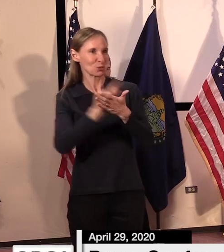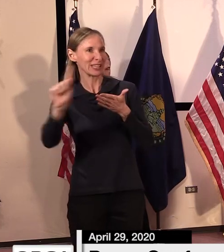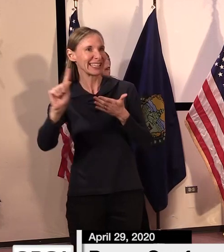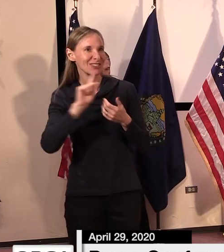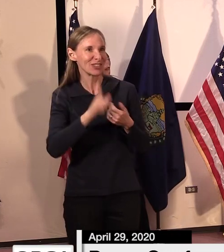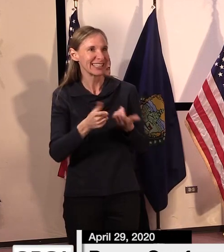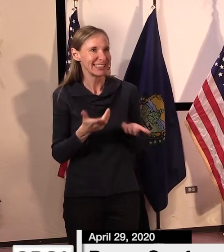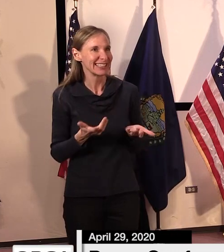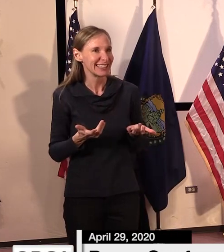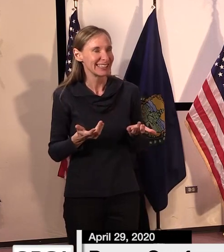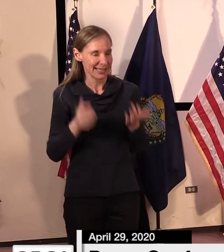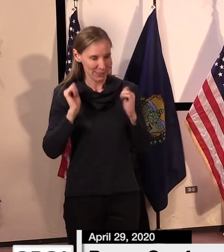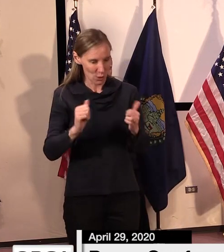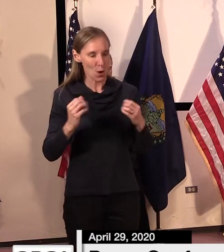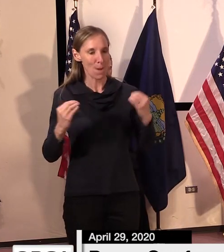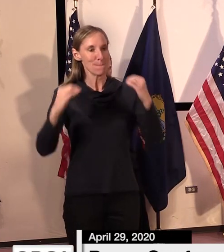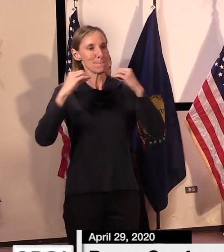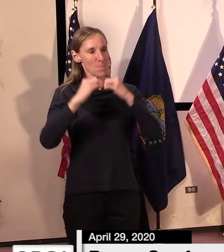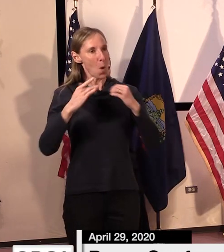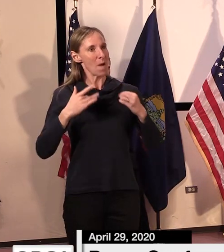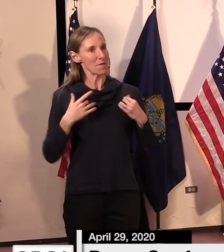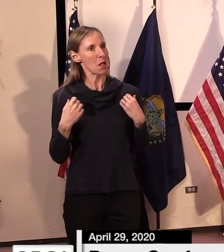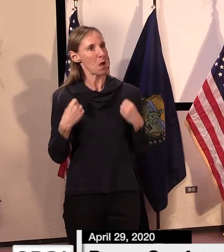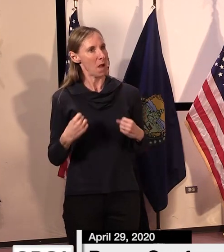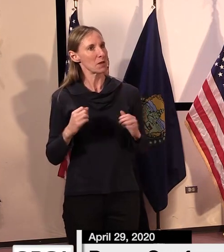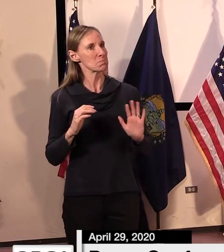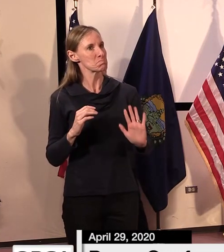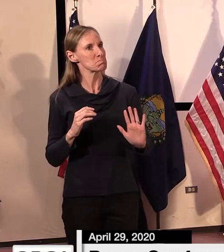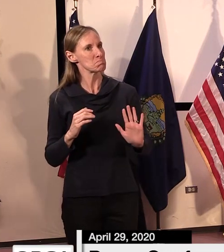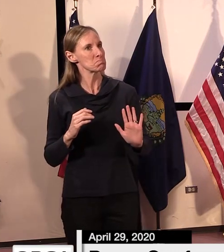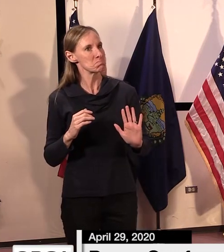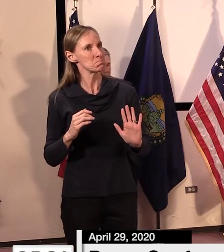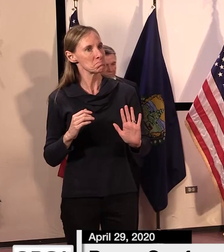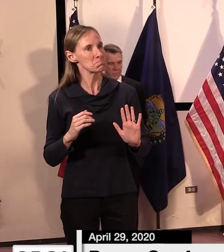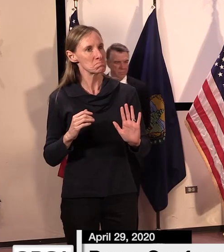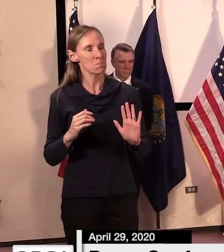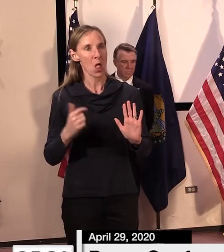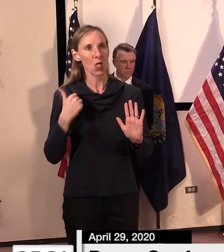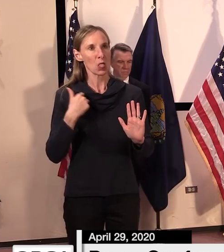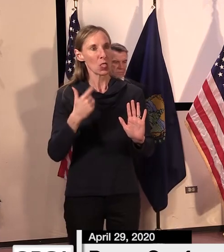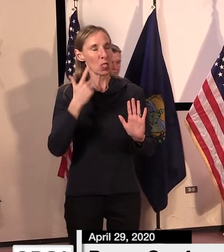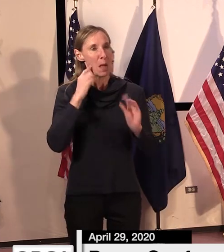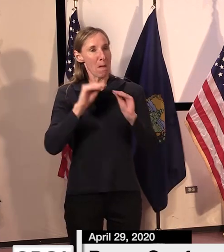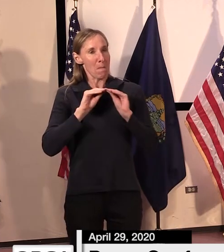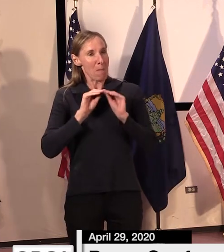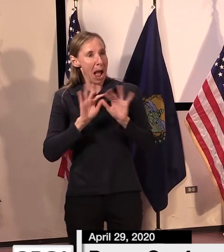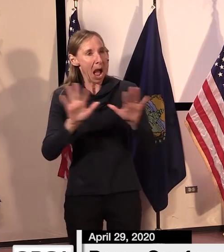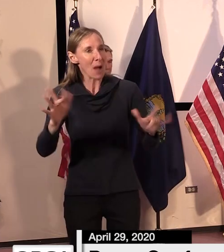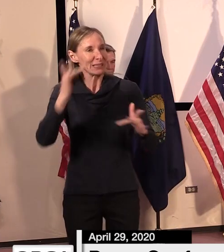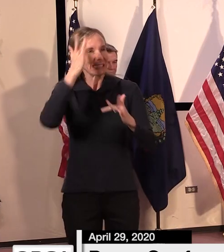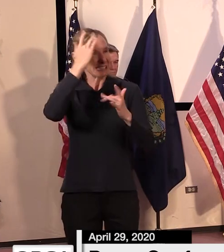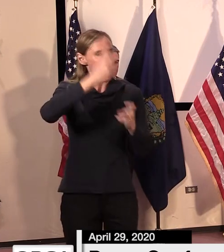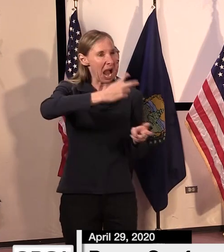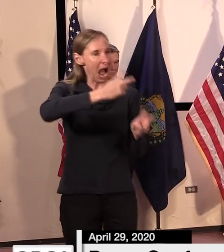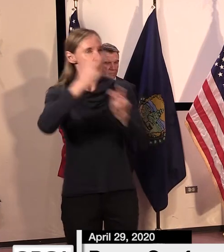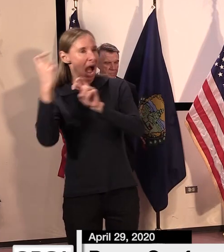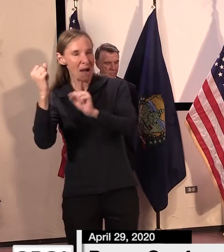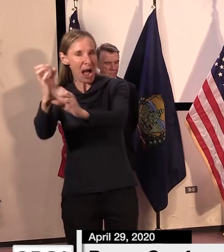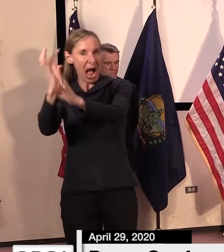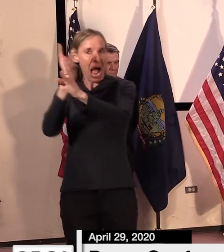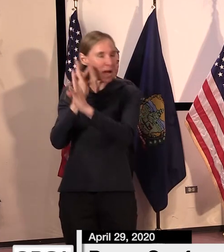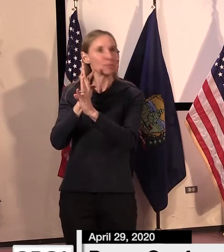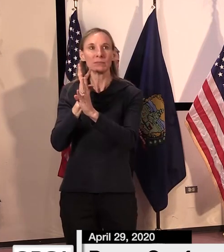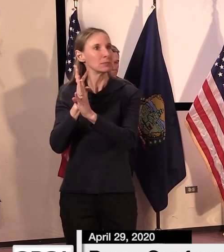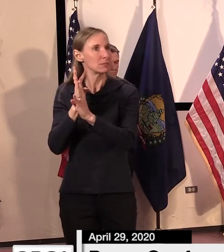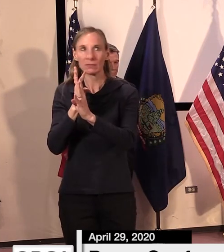two, we were getting more and more confident that we were not in the worst case scenario, but we were in fact in the best case scenario